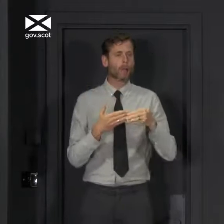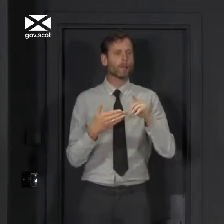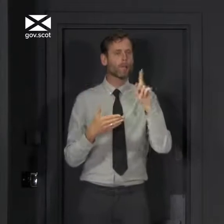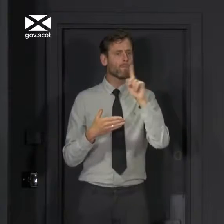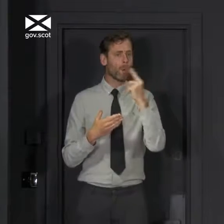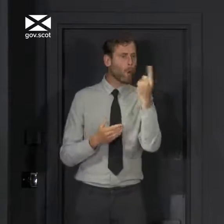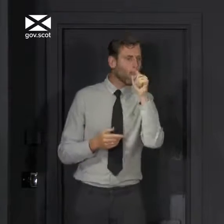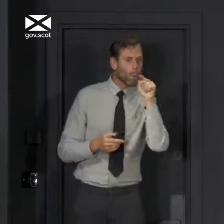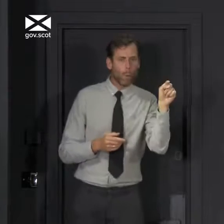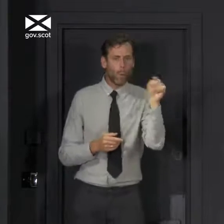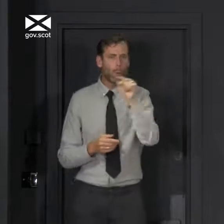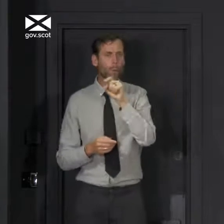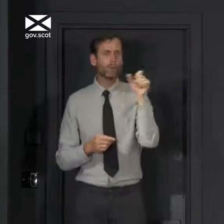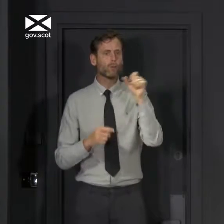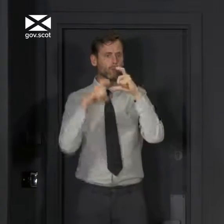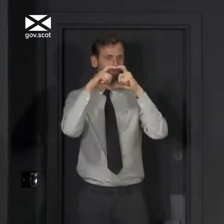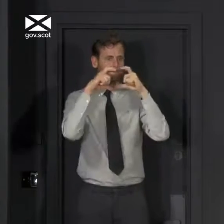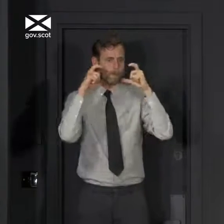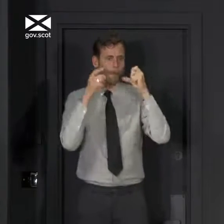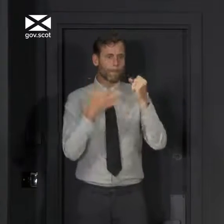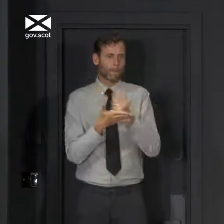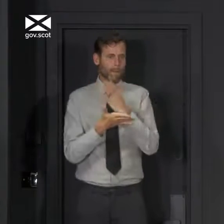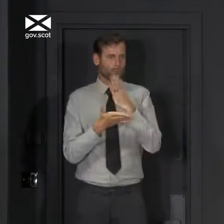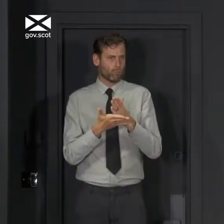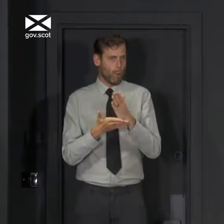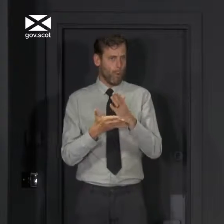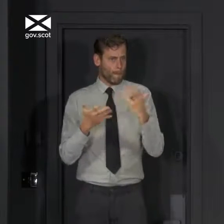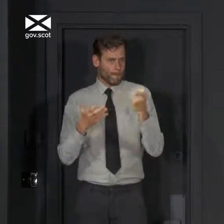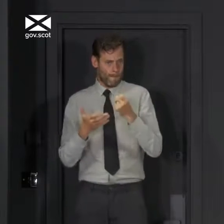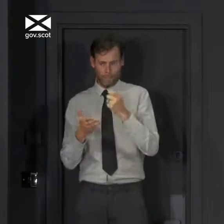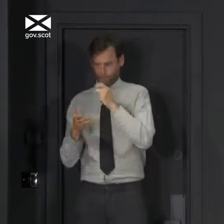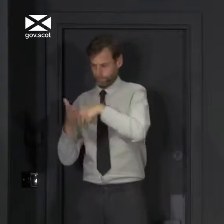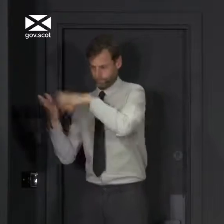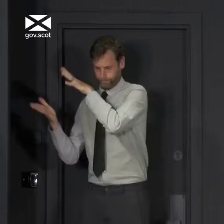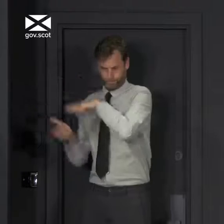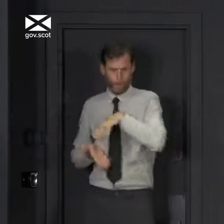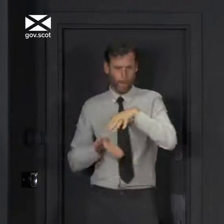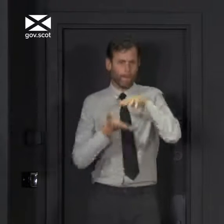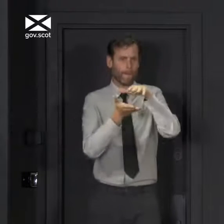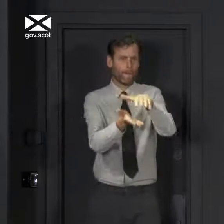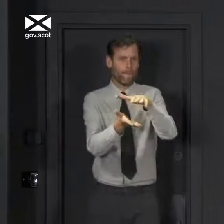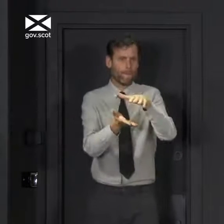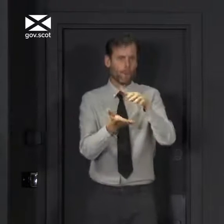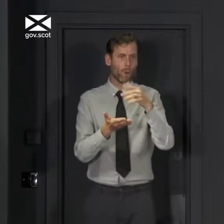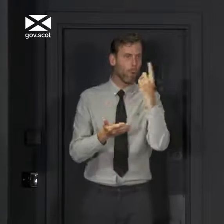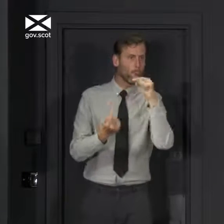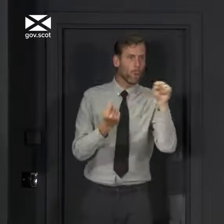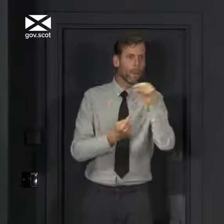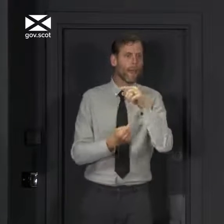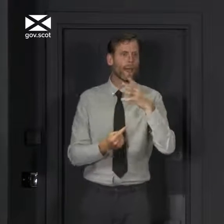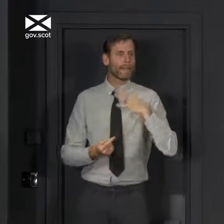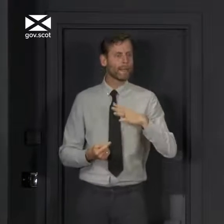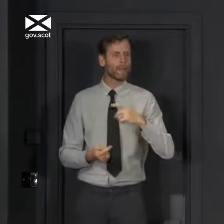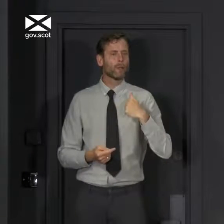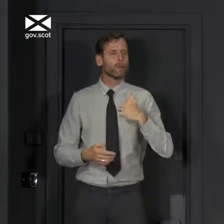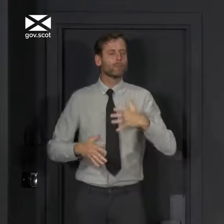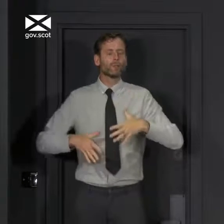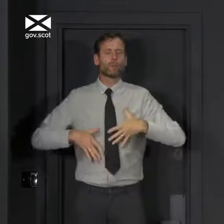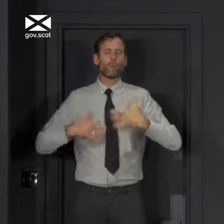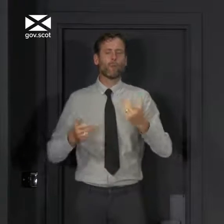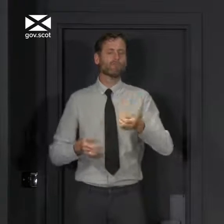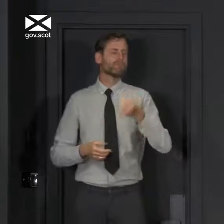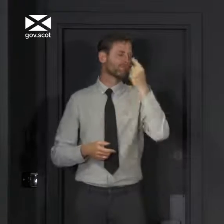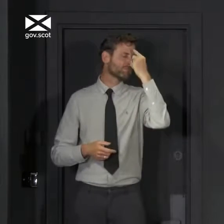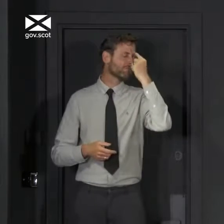protective equipment is available. So that means that we don't make snap overnight announcements. Instead, we're working